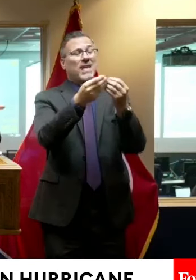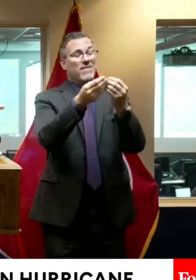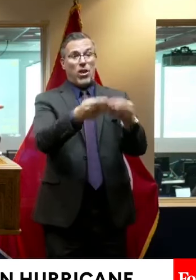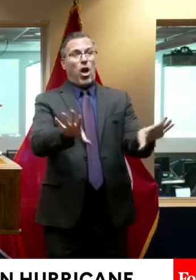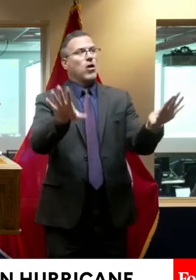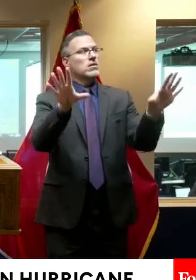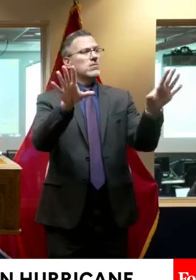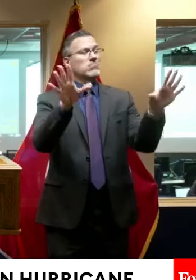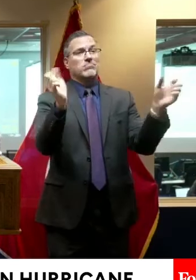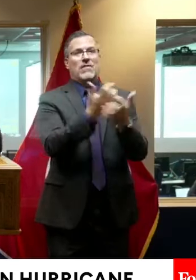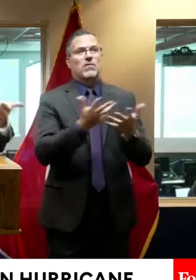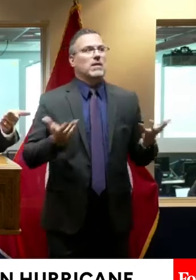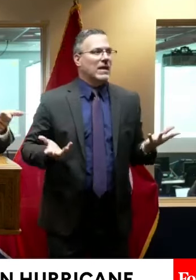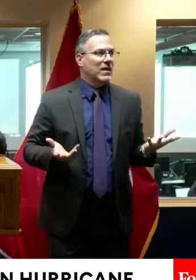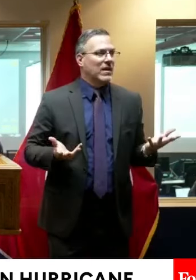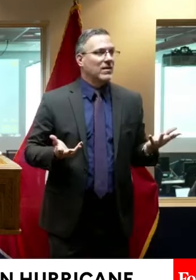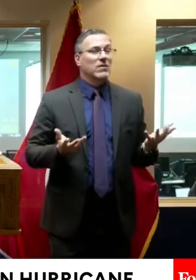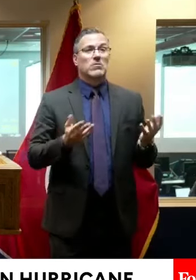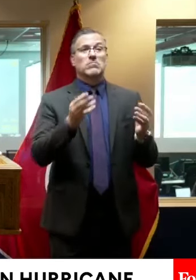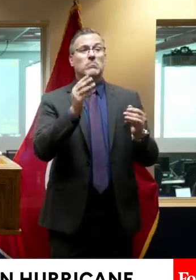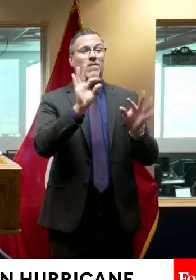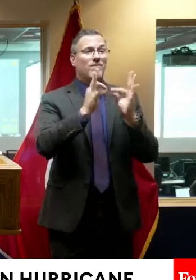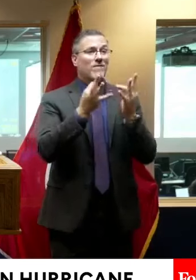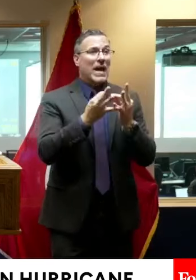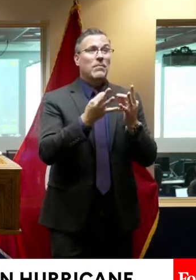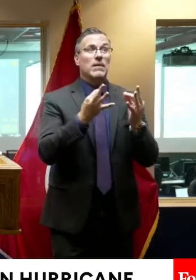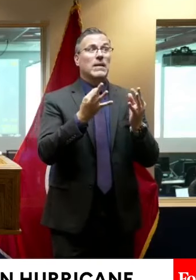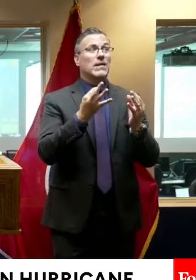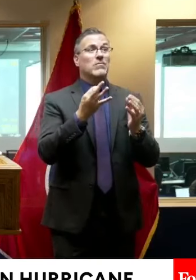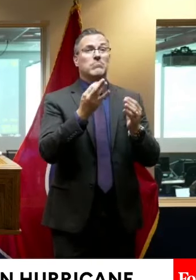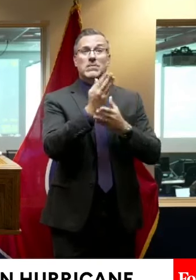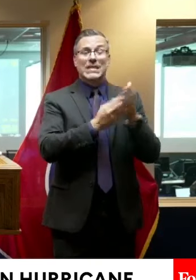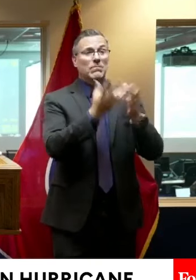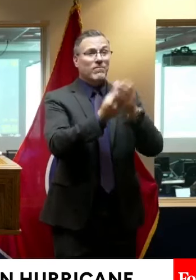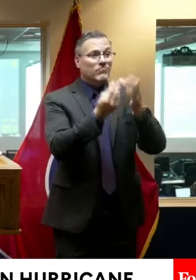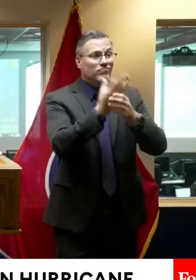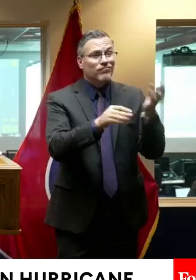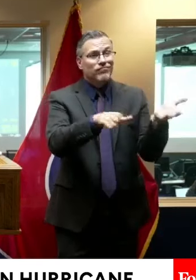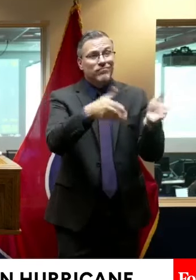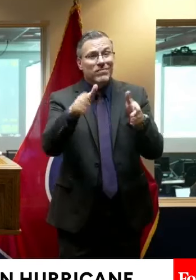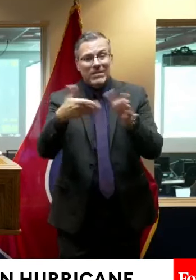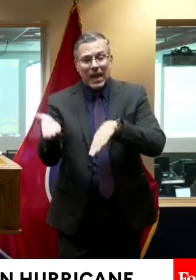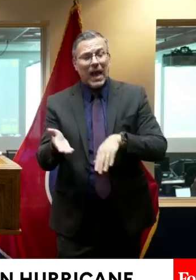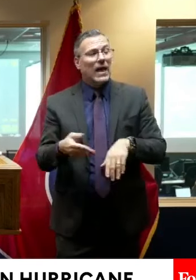them. They've lost their family members. They're still looking for their family members.